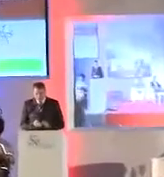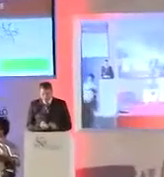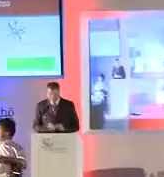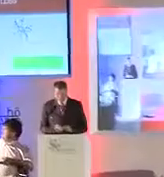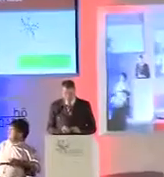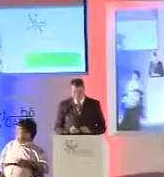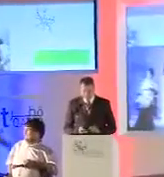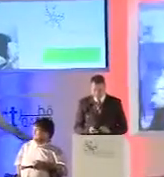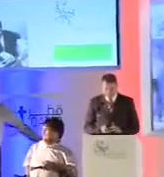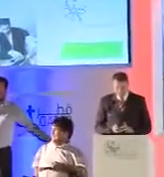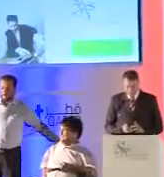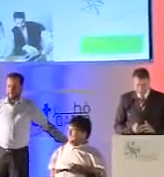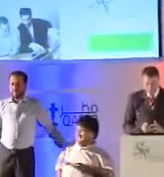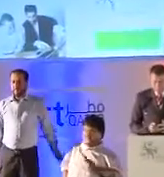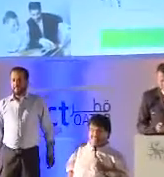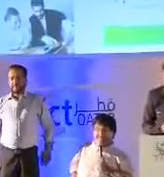vision loss.